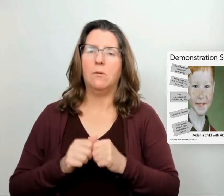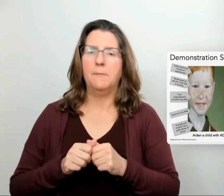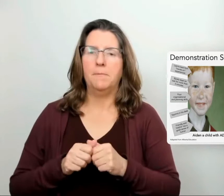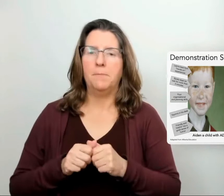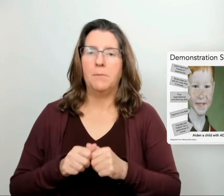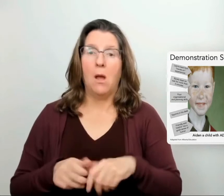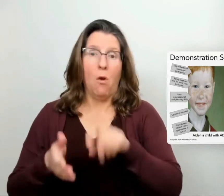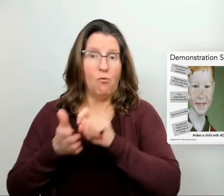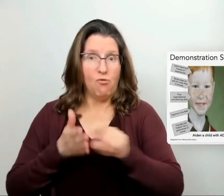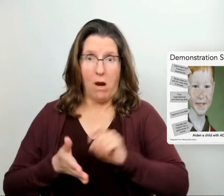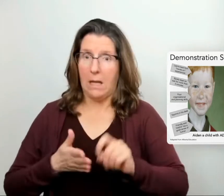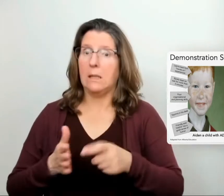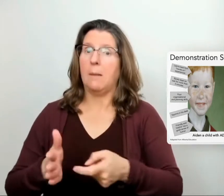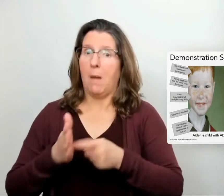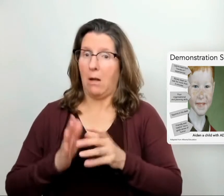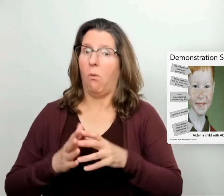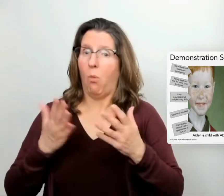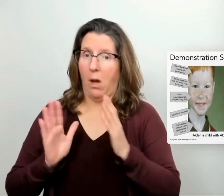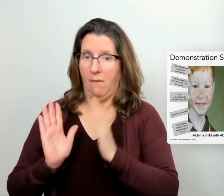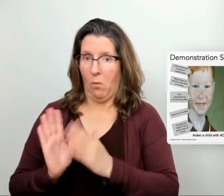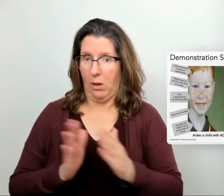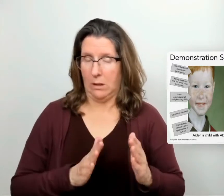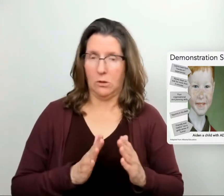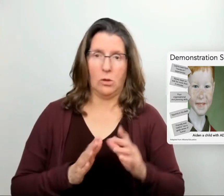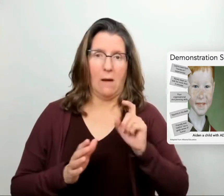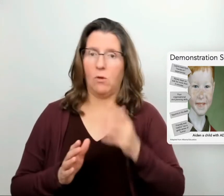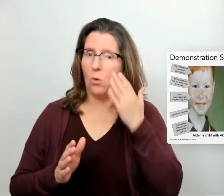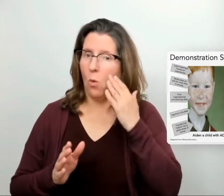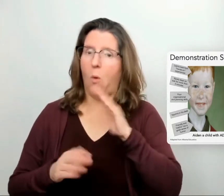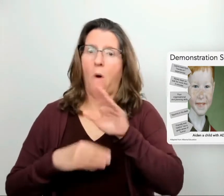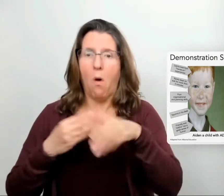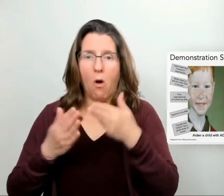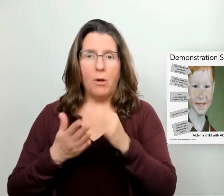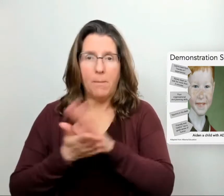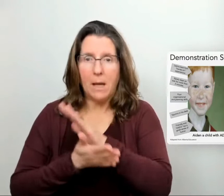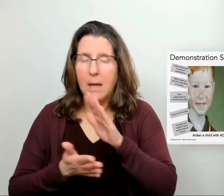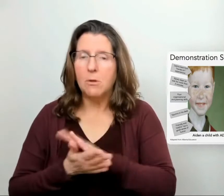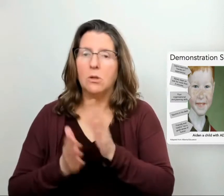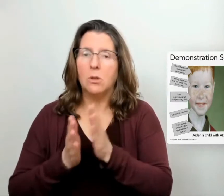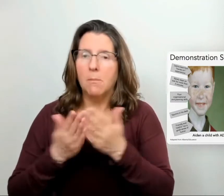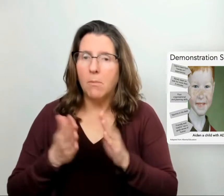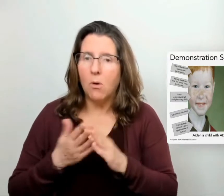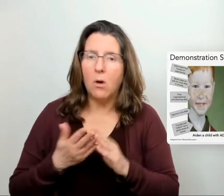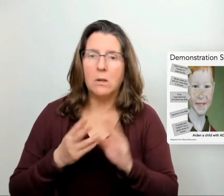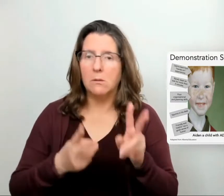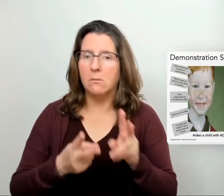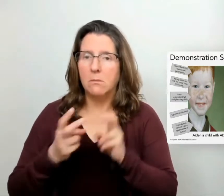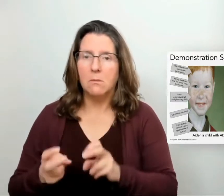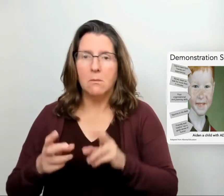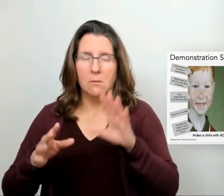consider what these are. For the writing demands, he needs to organize himself with the right kind and enough paper. The